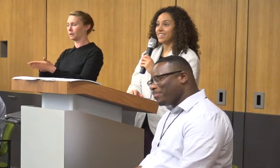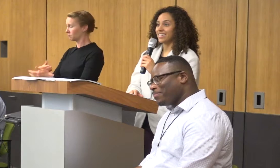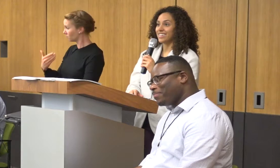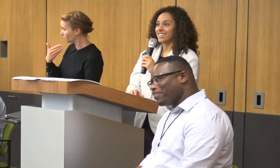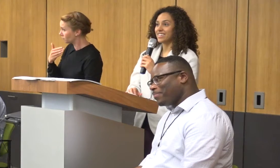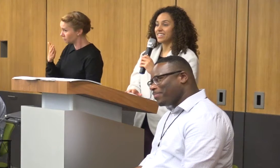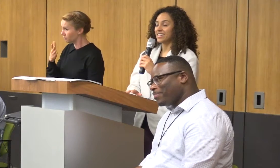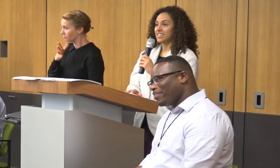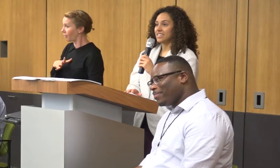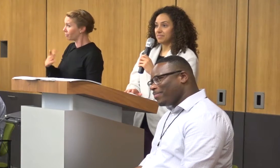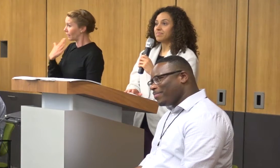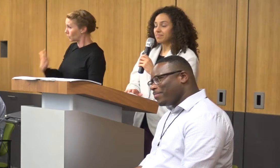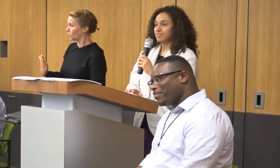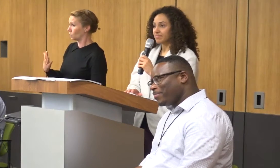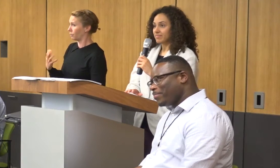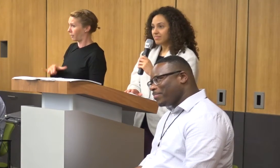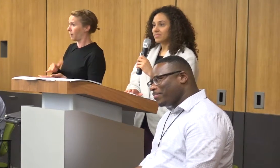Yeah.